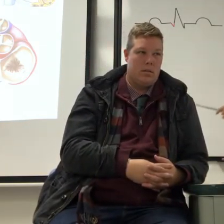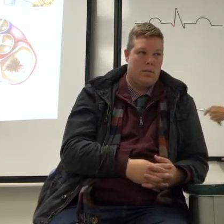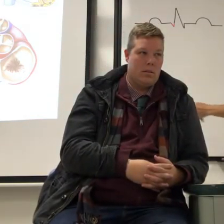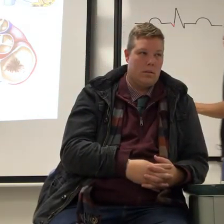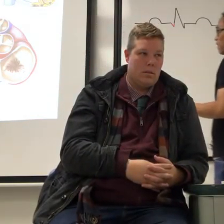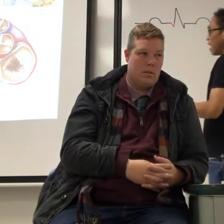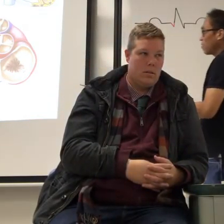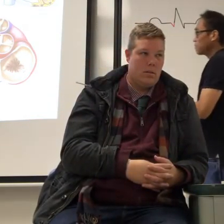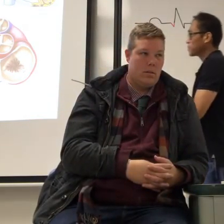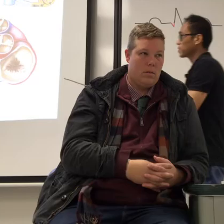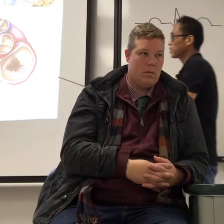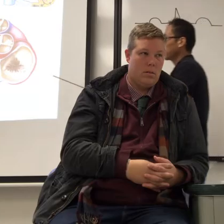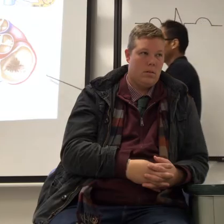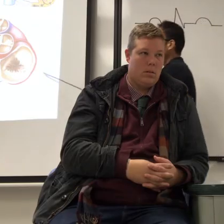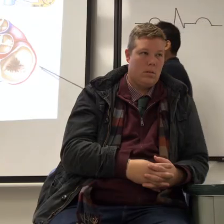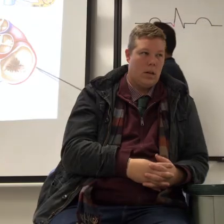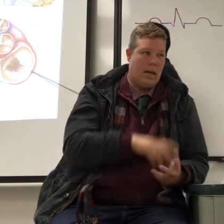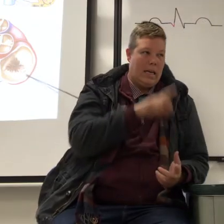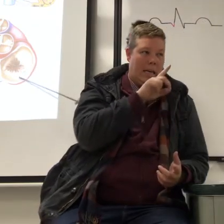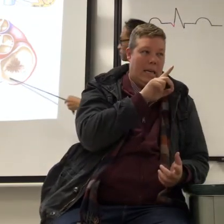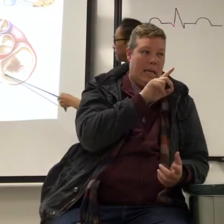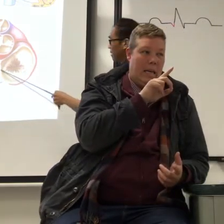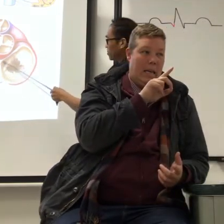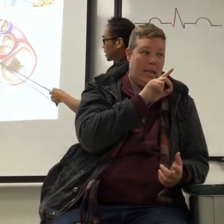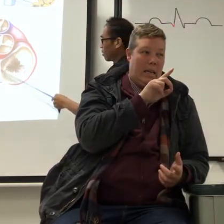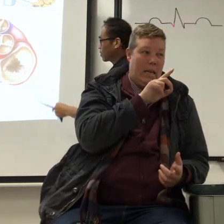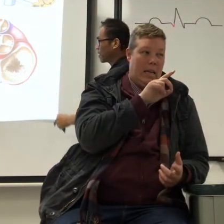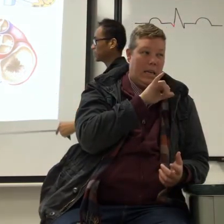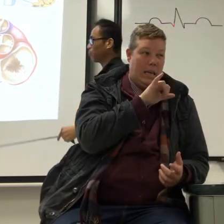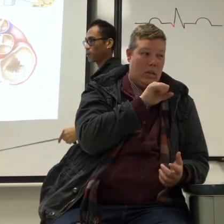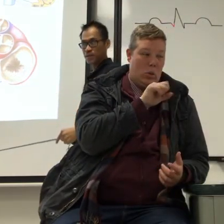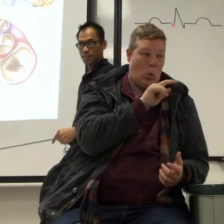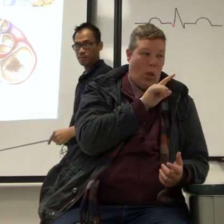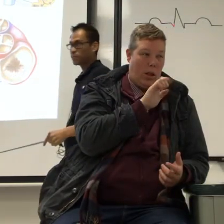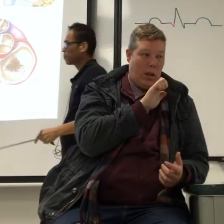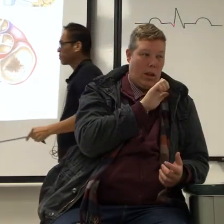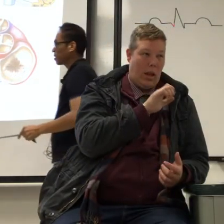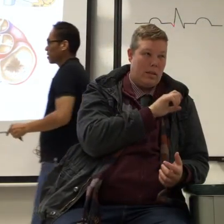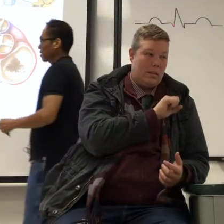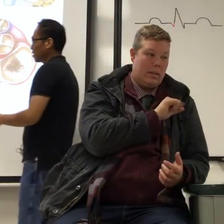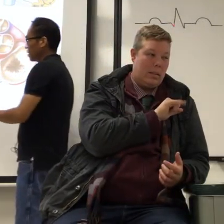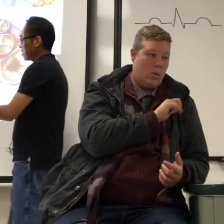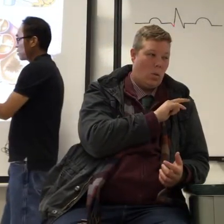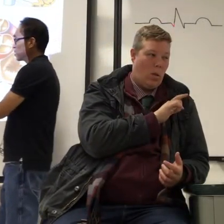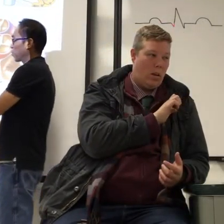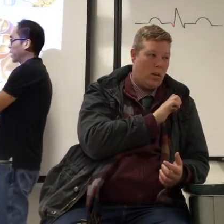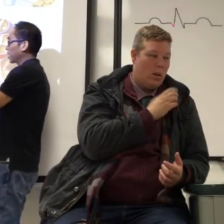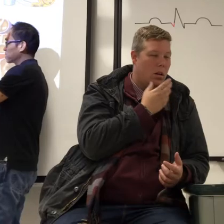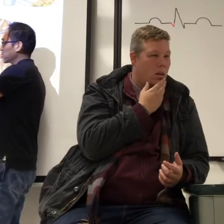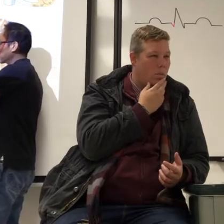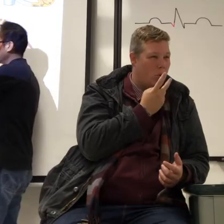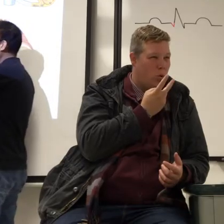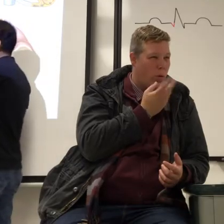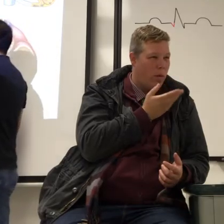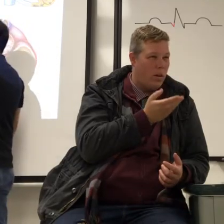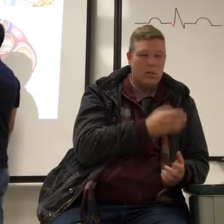Compare the four valves. The valves have this fiber skeleton that supports them. These